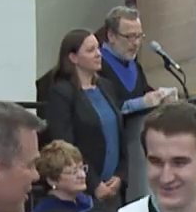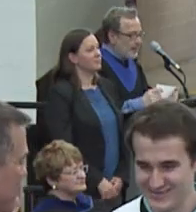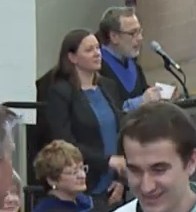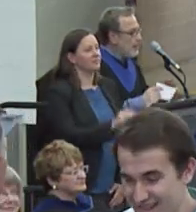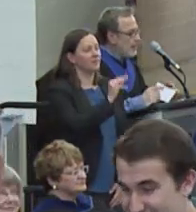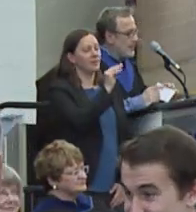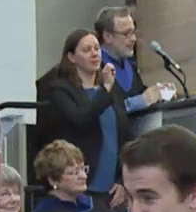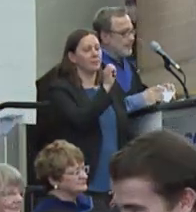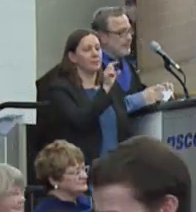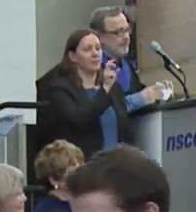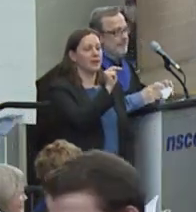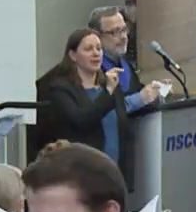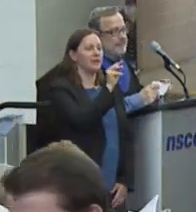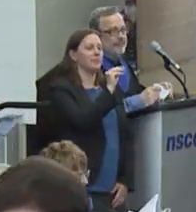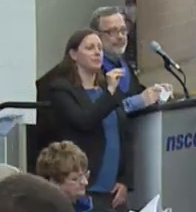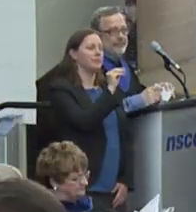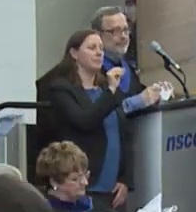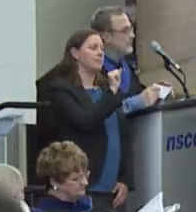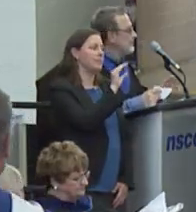Megan McDonald.